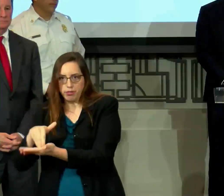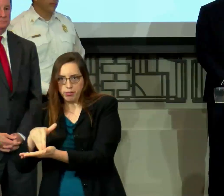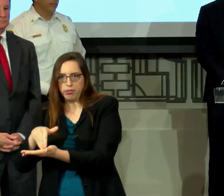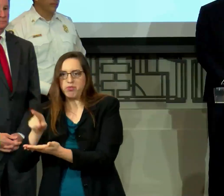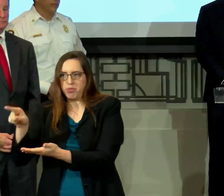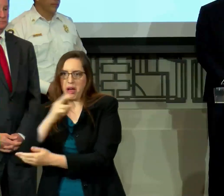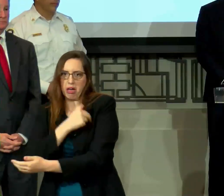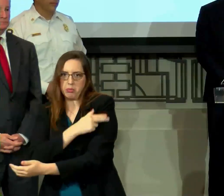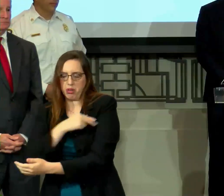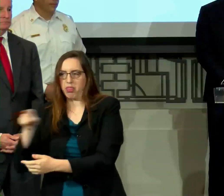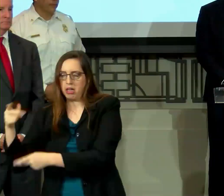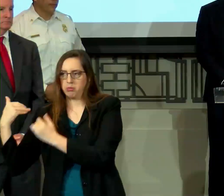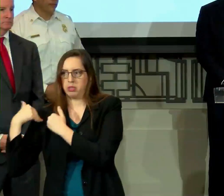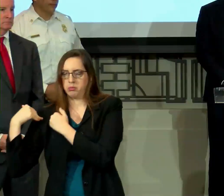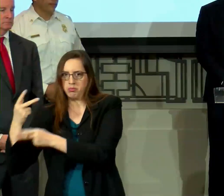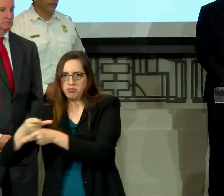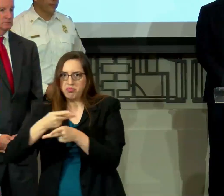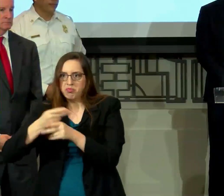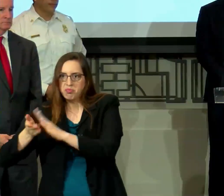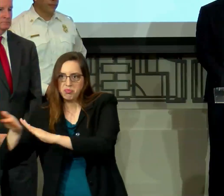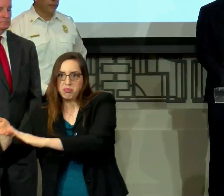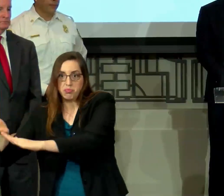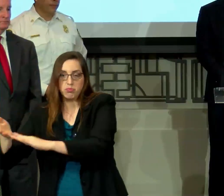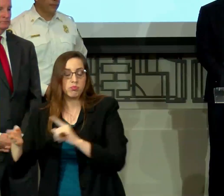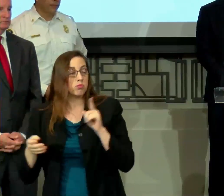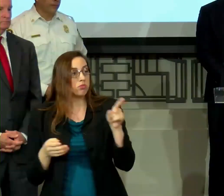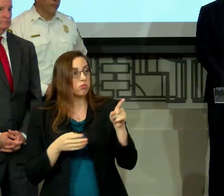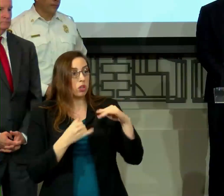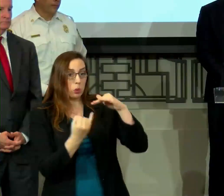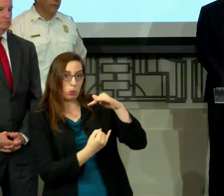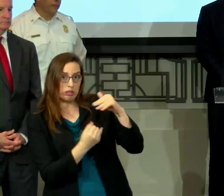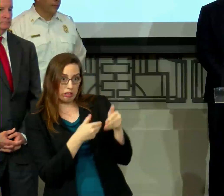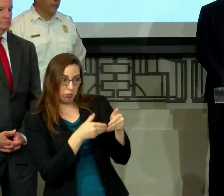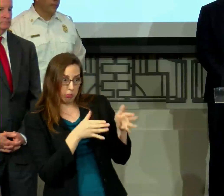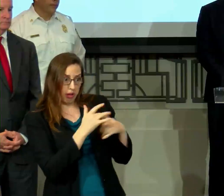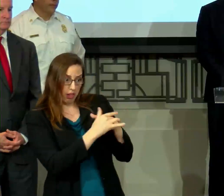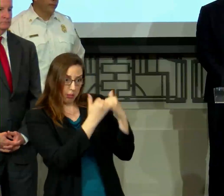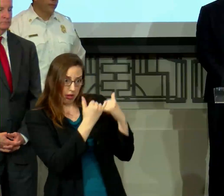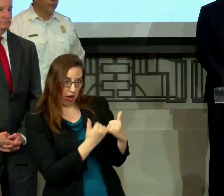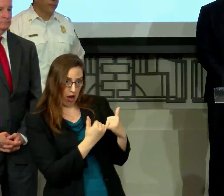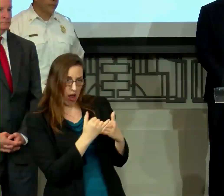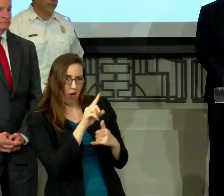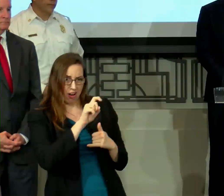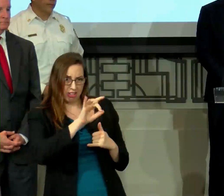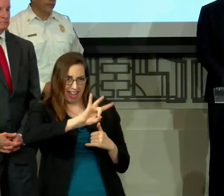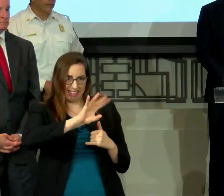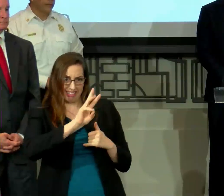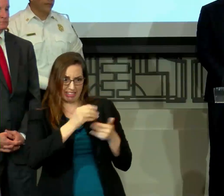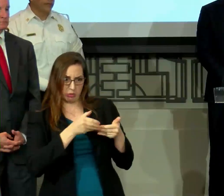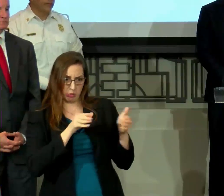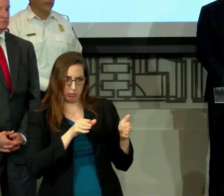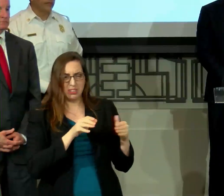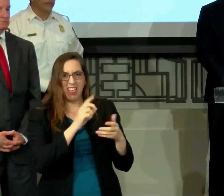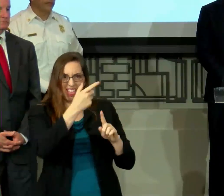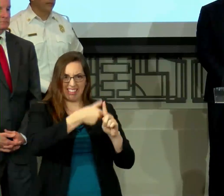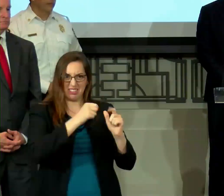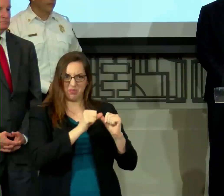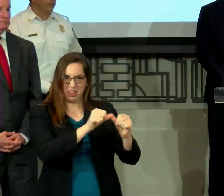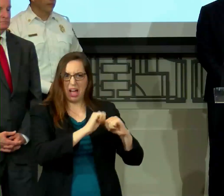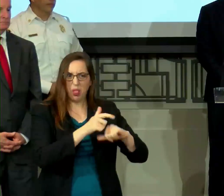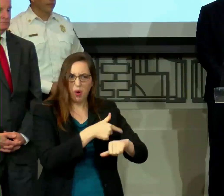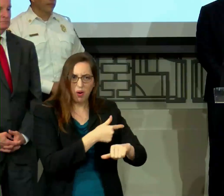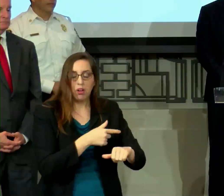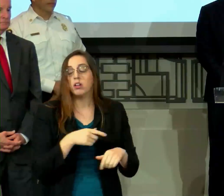ones who will be responsible for operating them. Are your quarantine rooms available now? I think 186 rooms, and how long is the lease for? It's